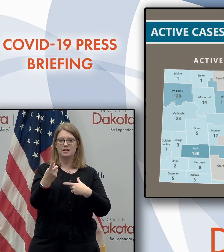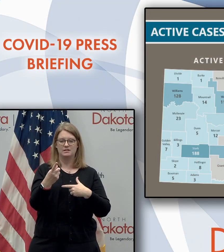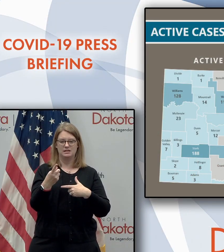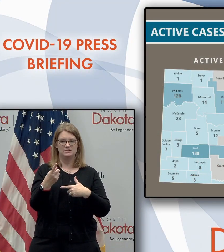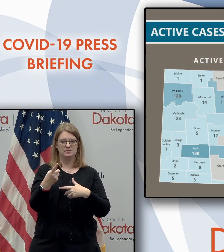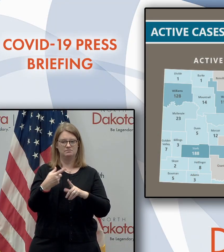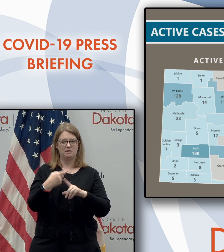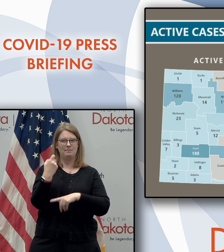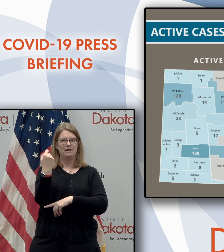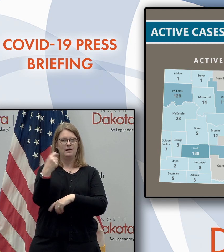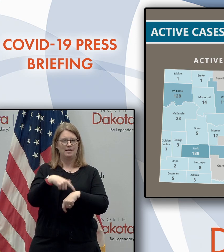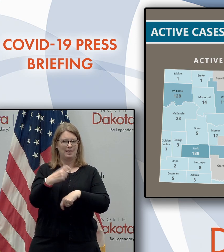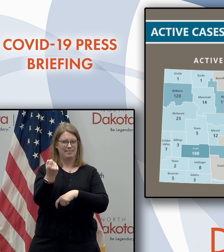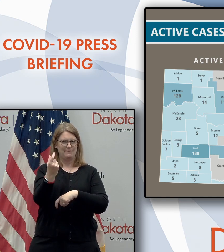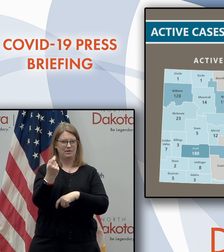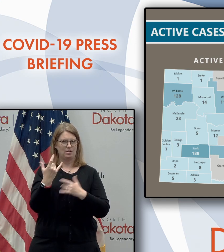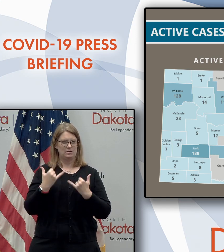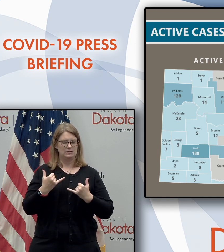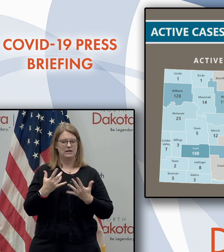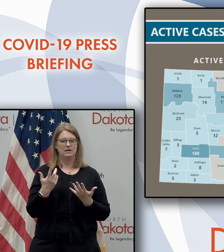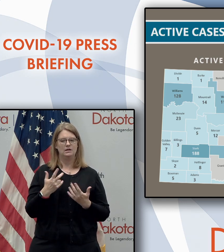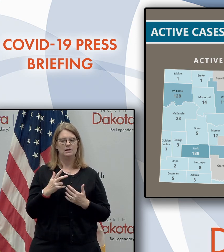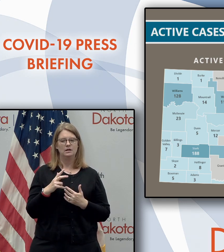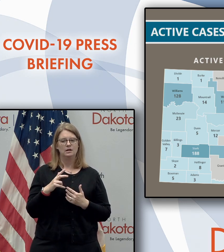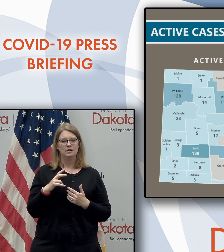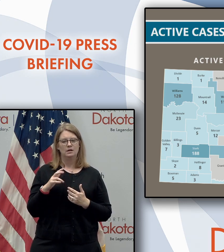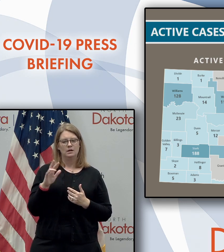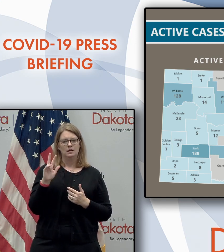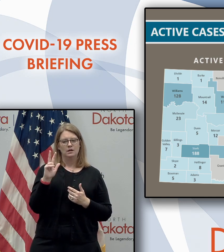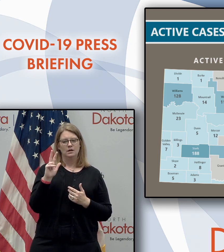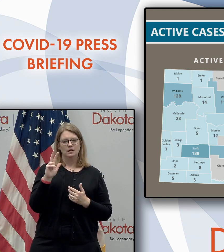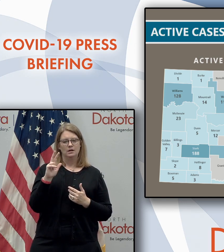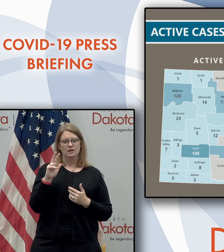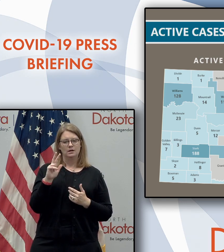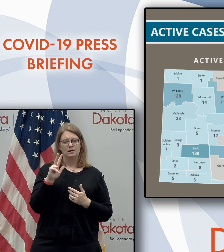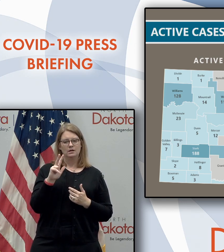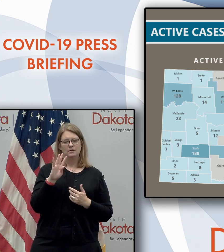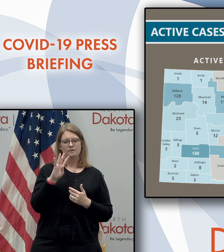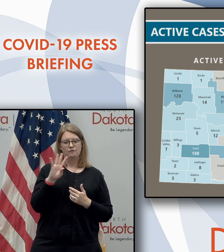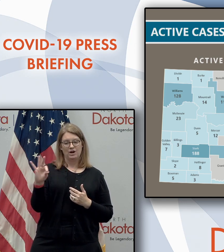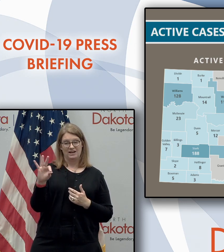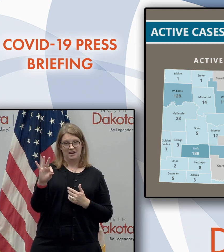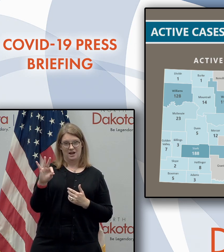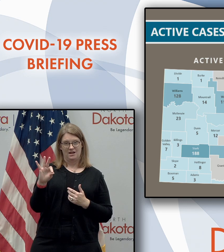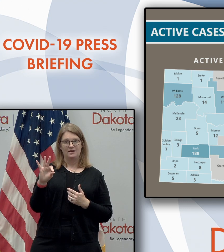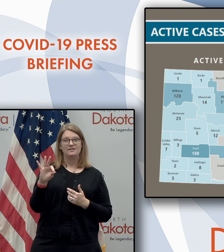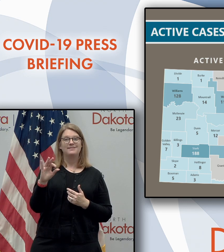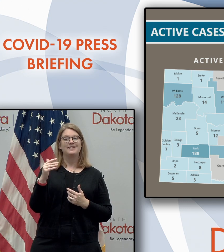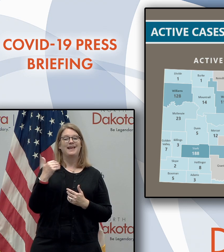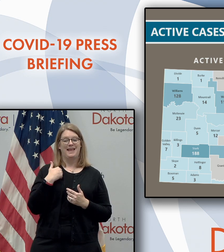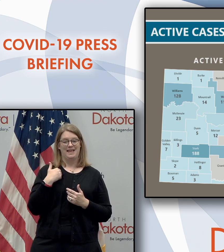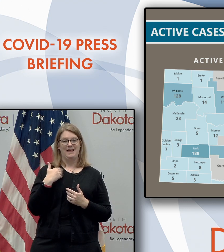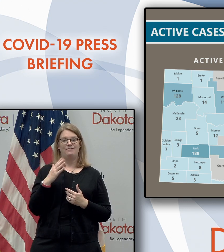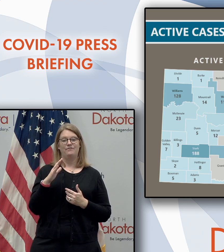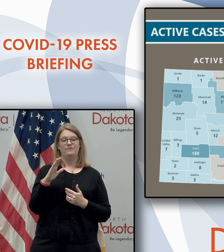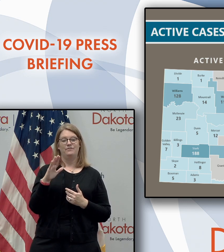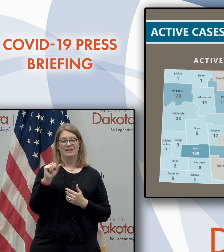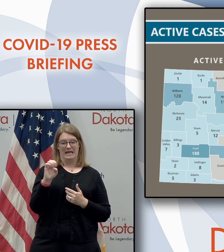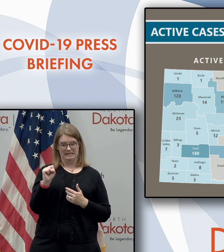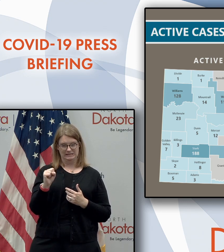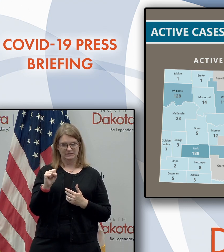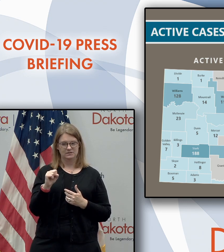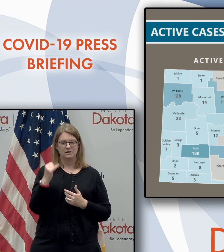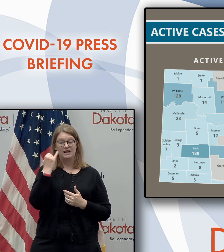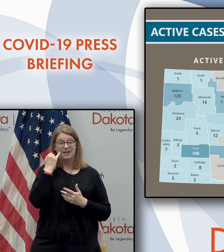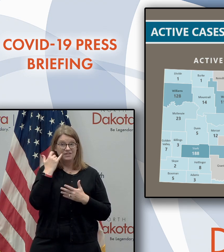o'clock today. Out of 53 counties, 49 currently have at least one active COVID case on this heat map, if you will. The darker